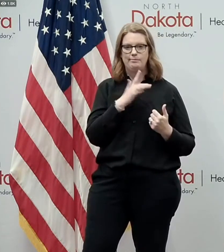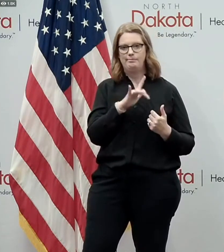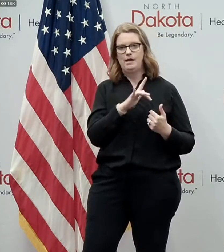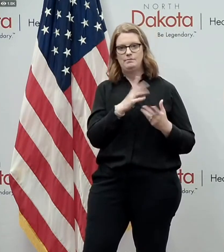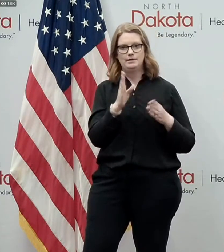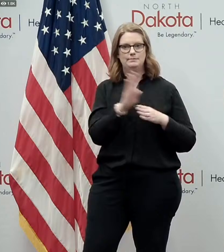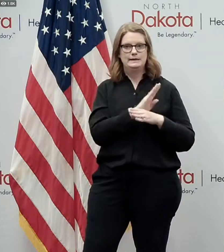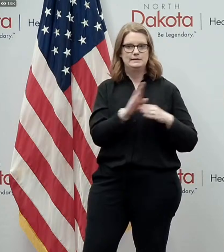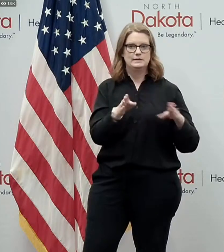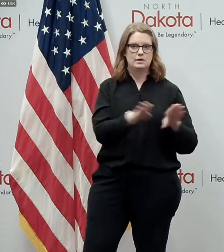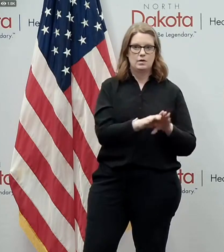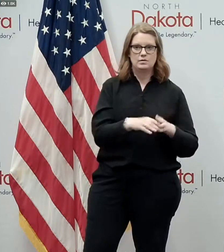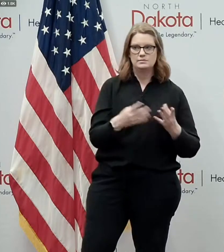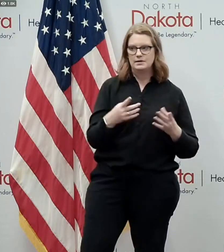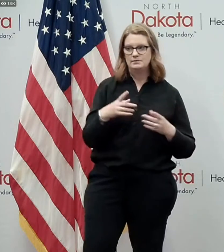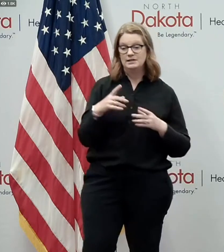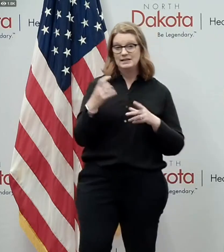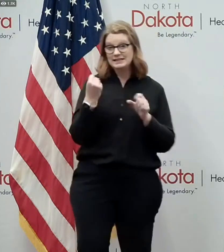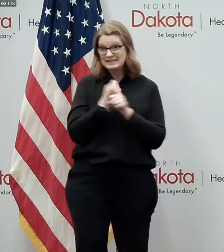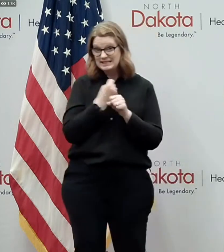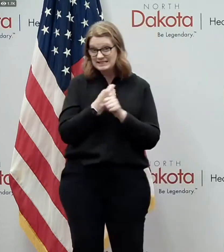don't know what the stats are in North Dakota, but